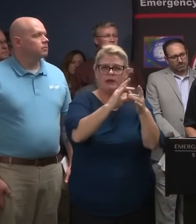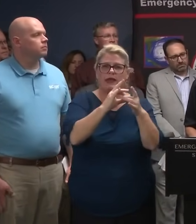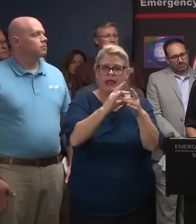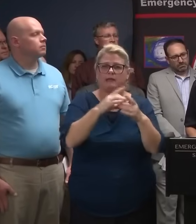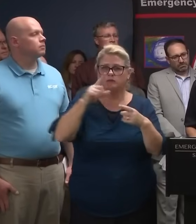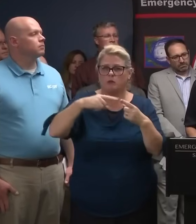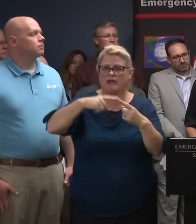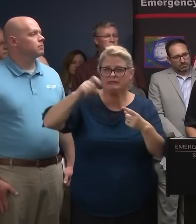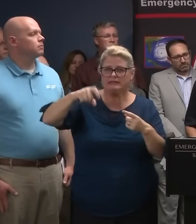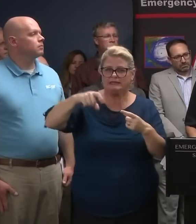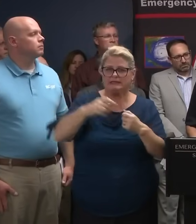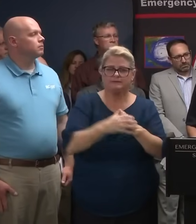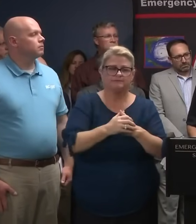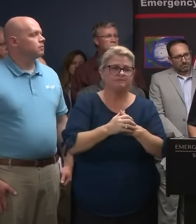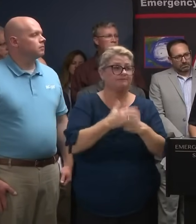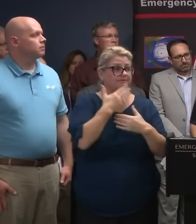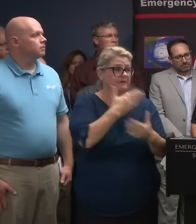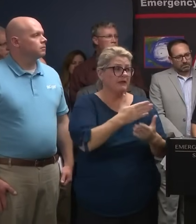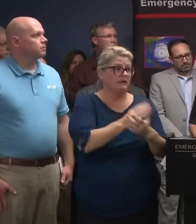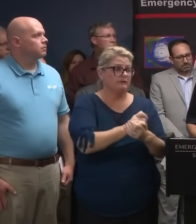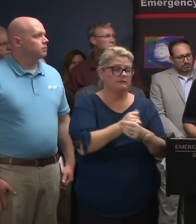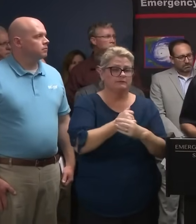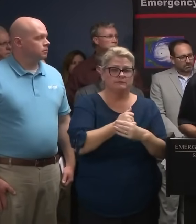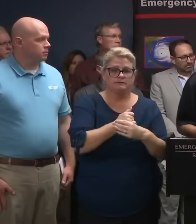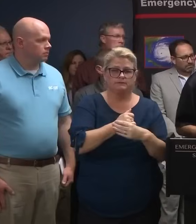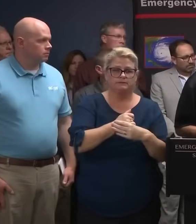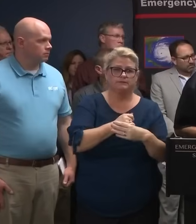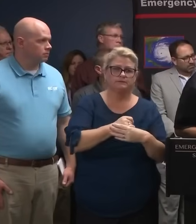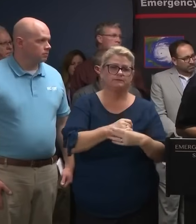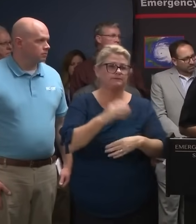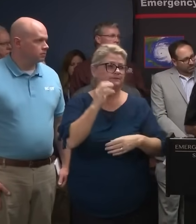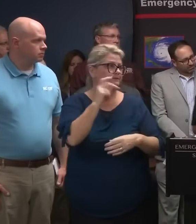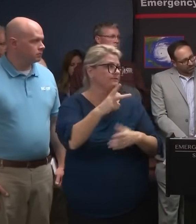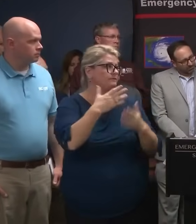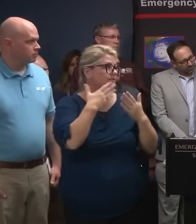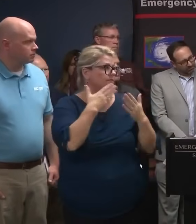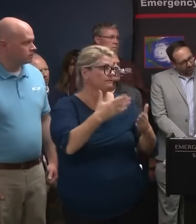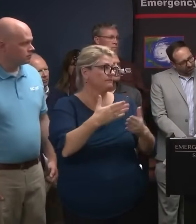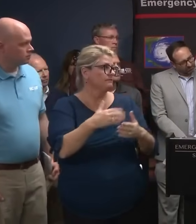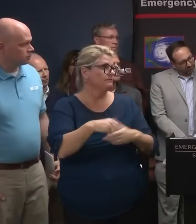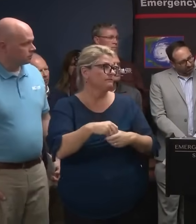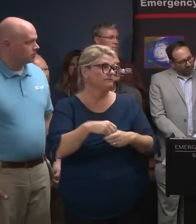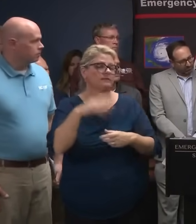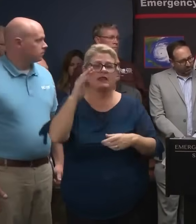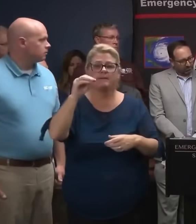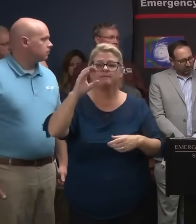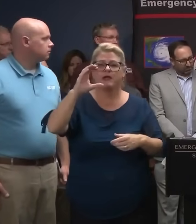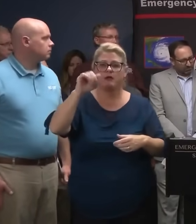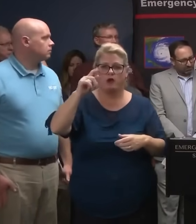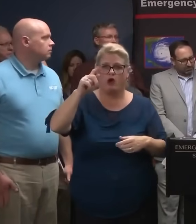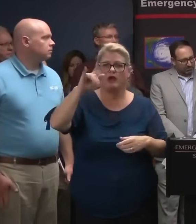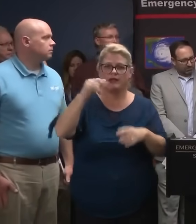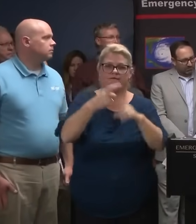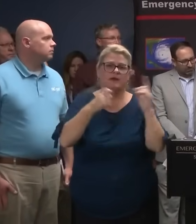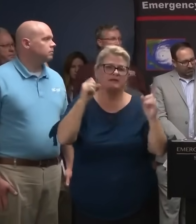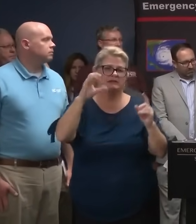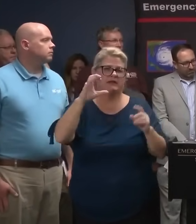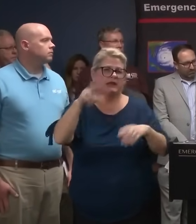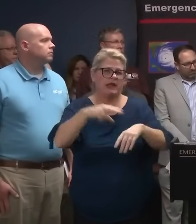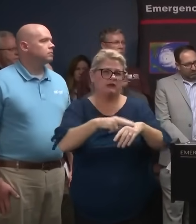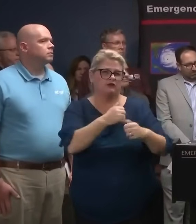becomes available. Thank you, sir. Thank you. Major General Ben McCarty, South Carolina National